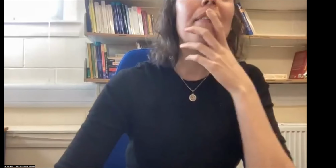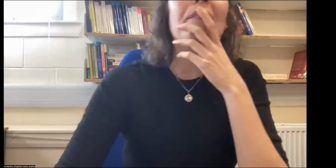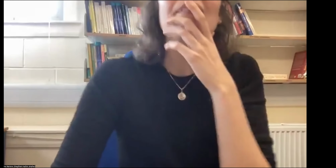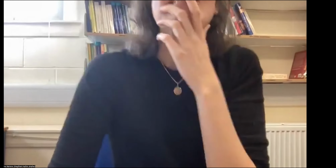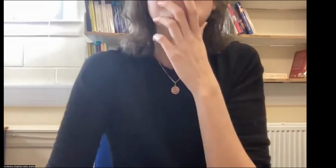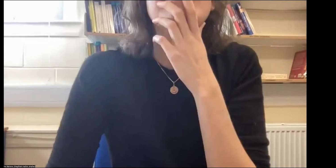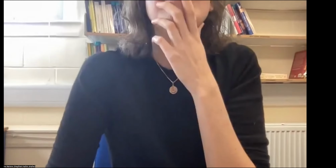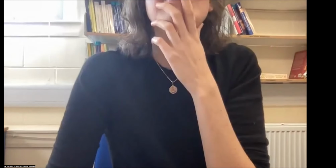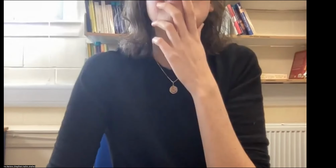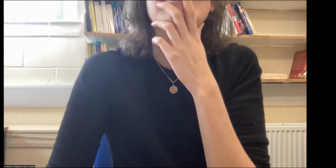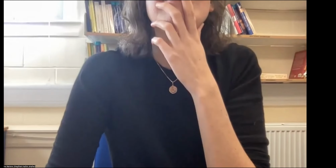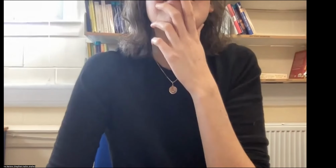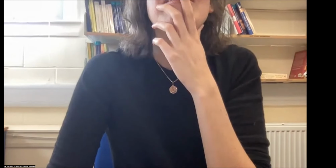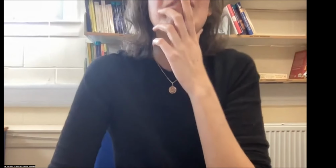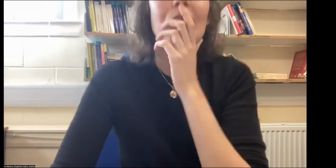Okay, I'll just share my screen.